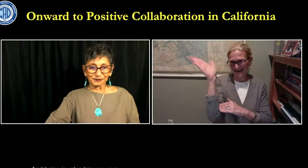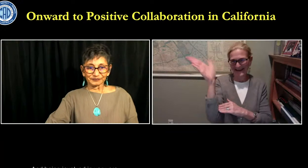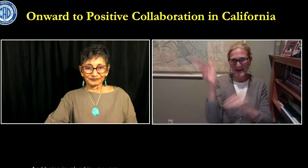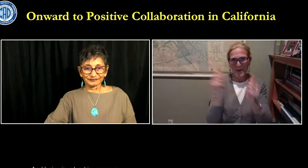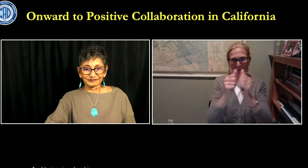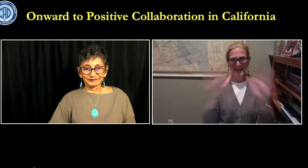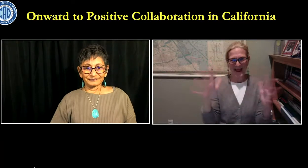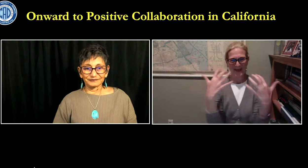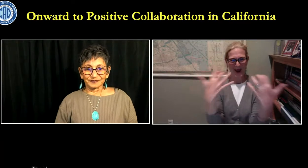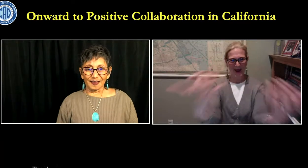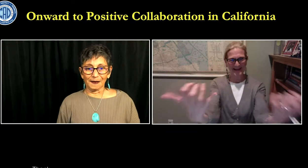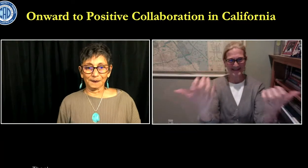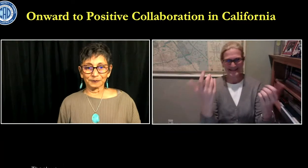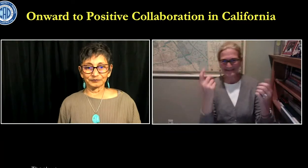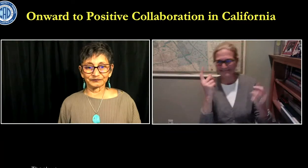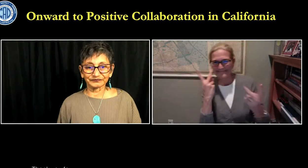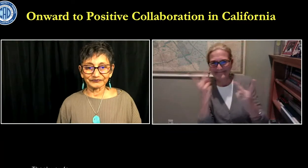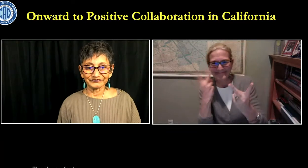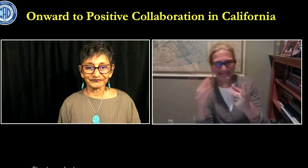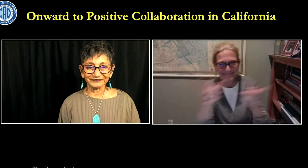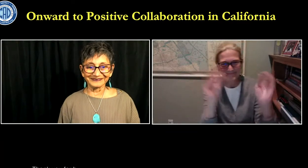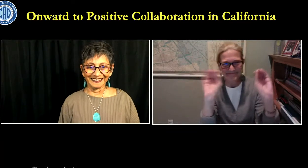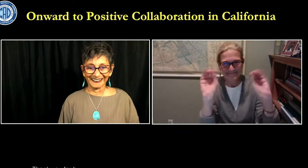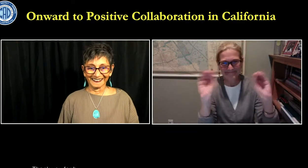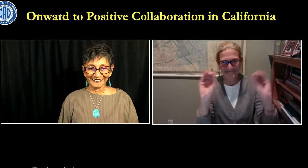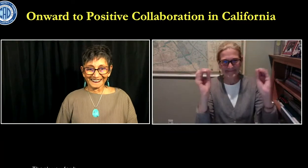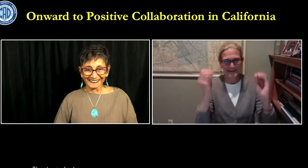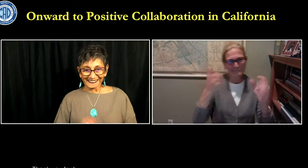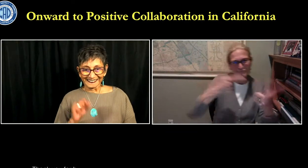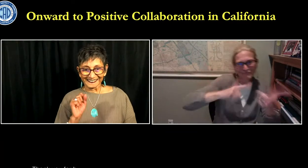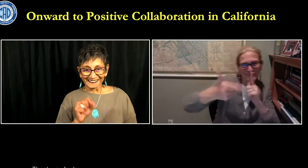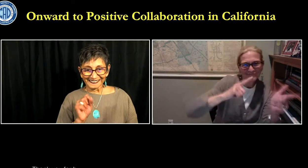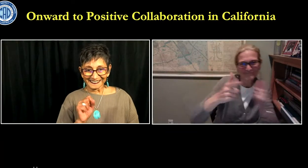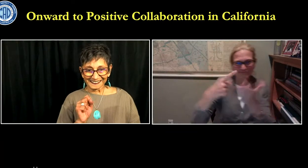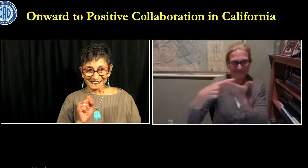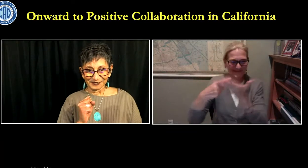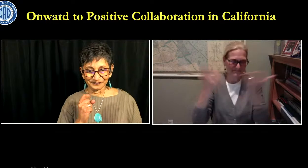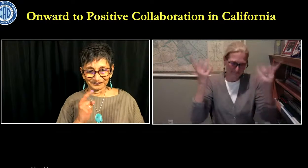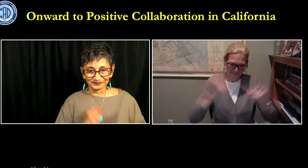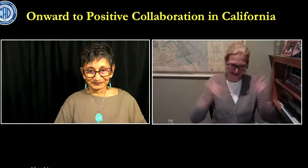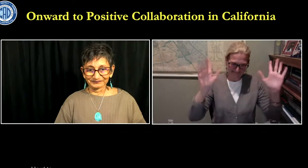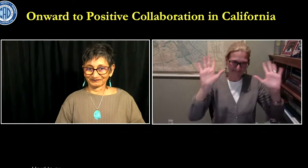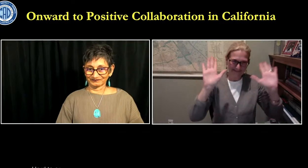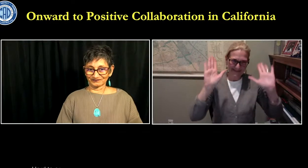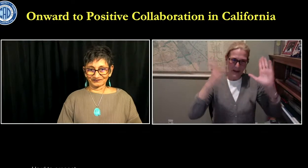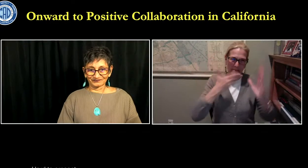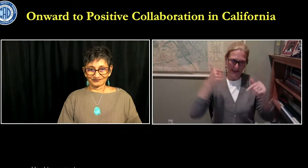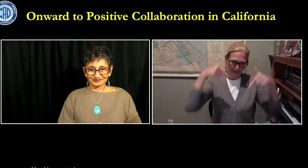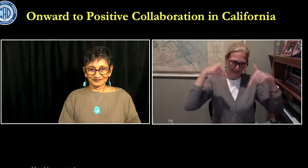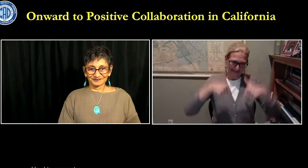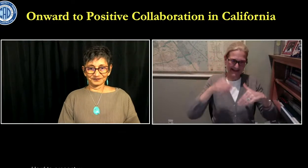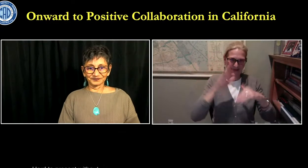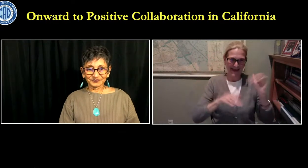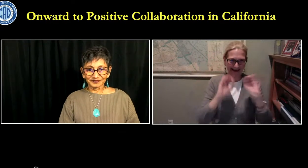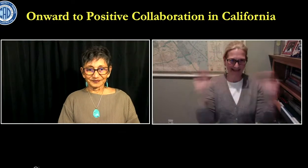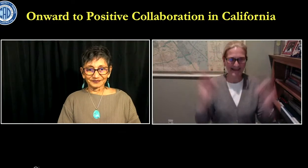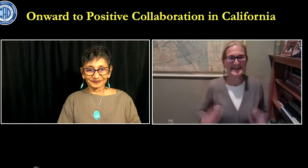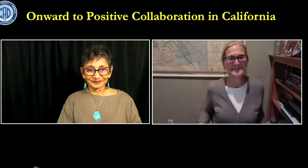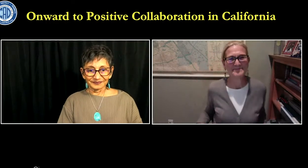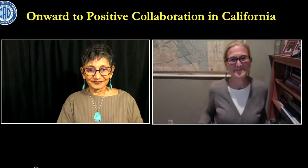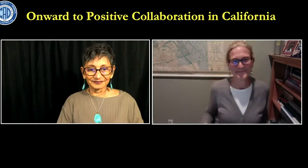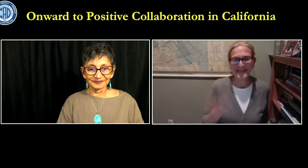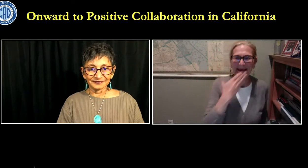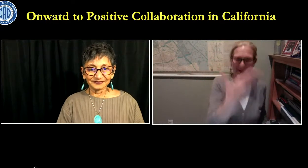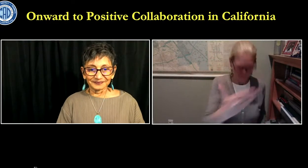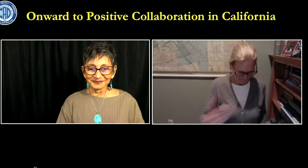you. Hard to present without an audience. I hope somebody was out there. Not a lot of interaction, but I